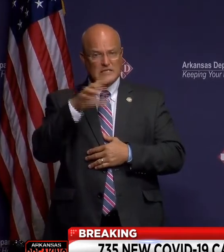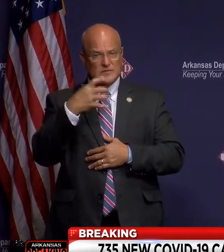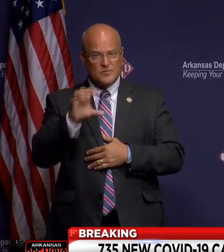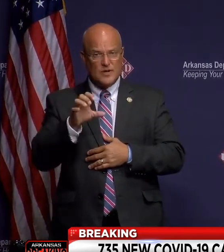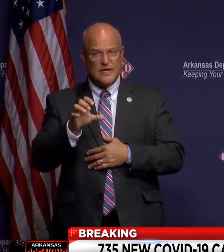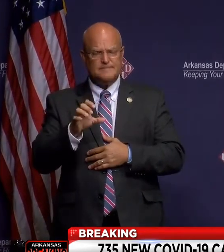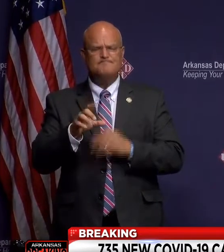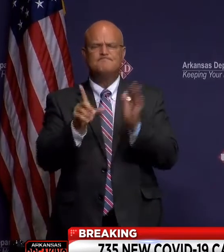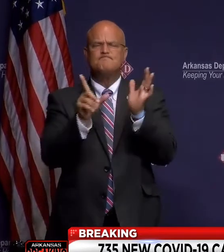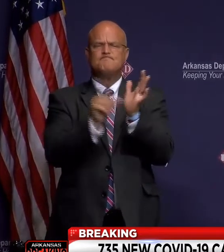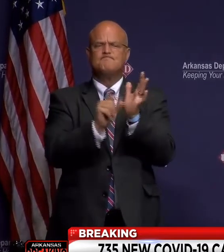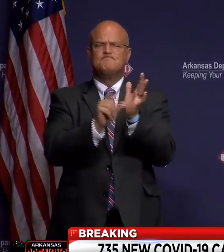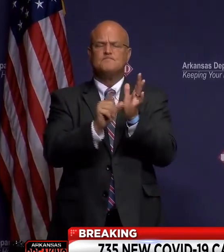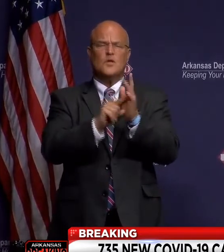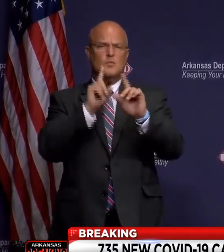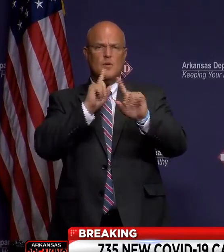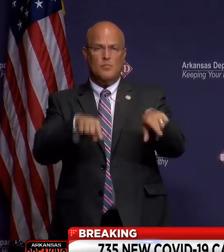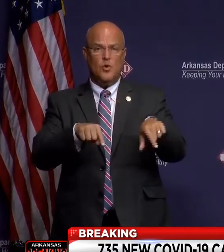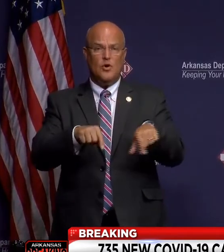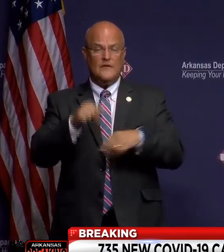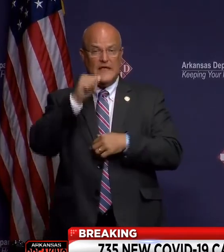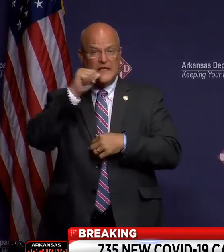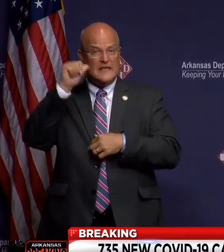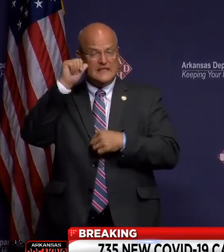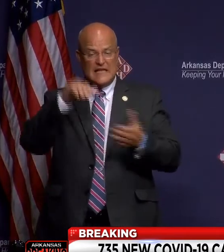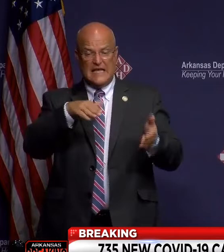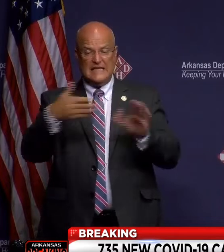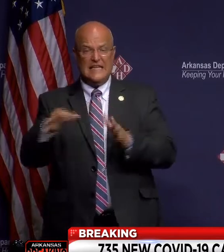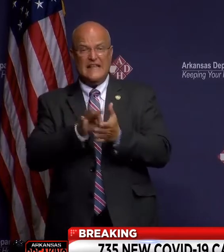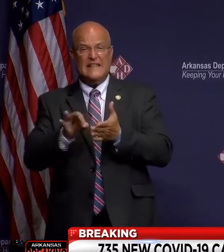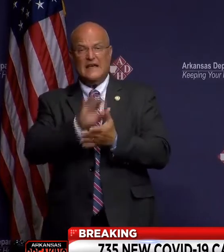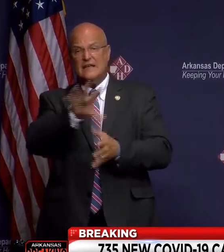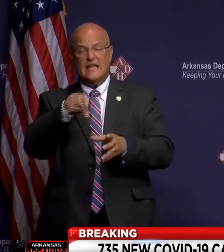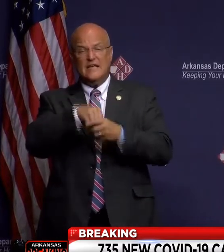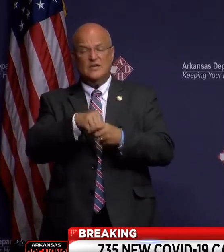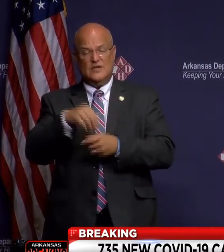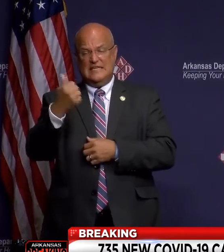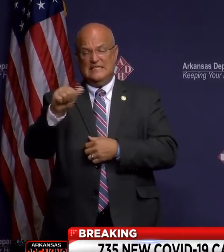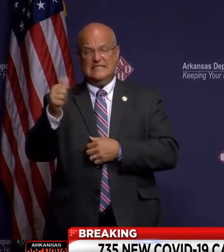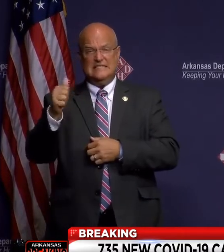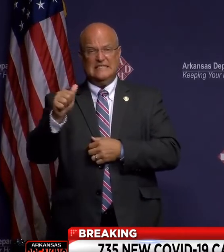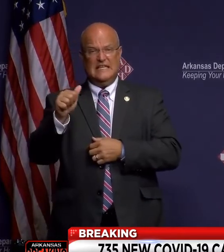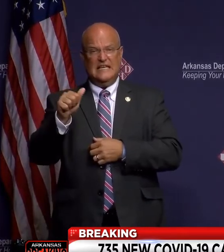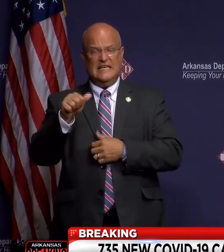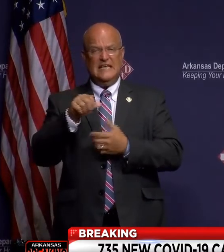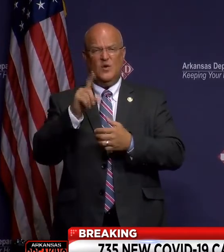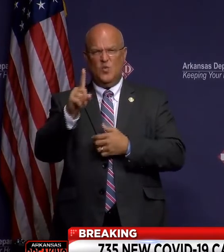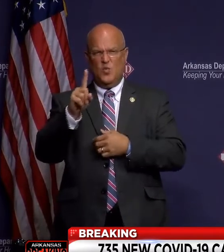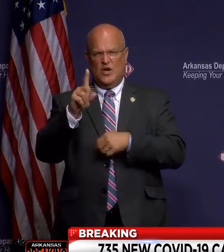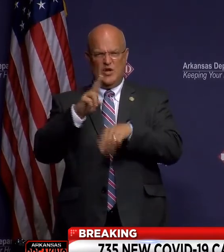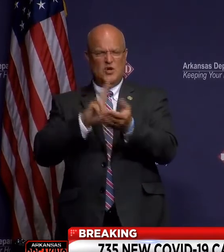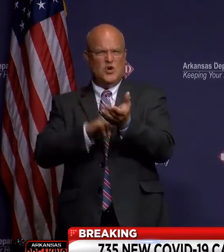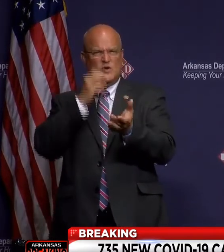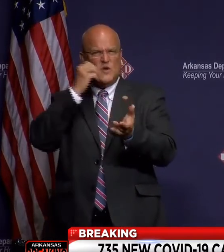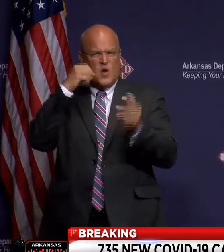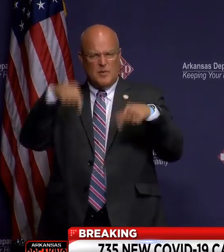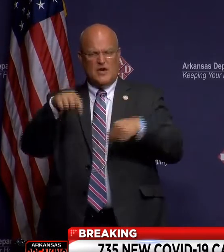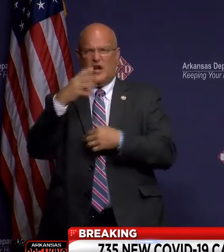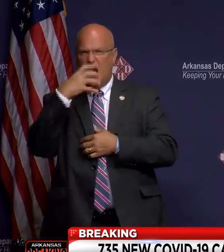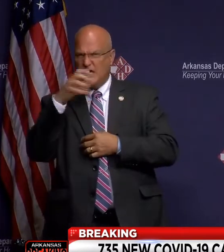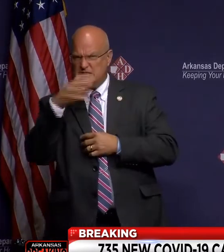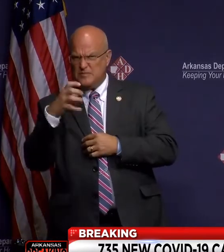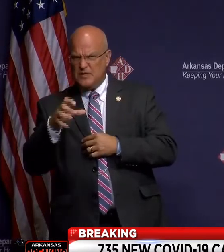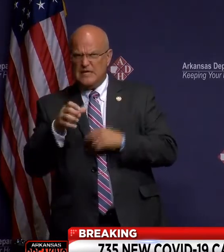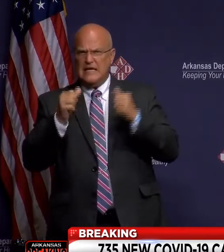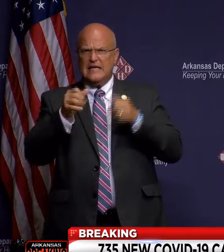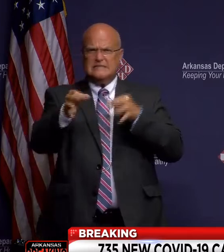are published reports here that yesterday's death count included 10 counts from a single nursing home here in Hot Springs.